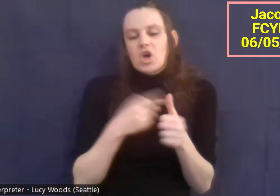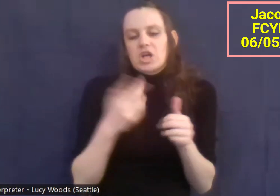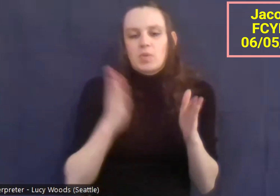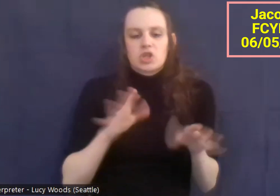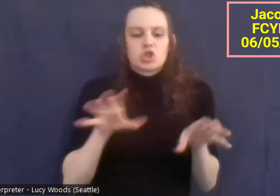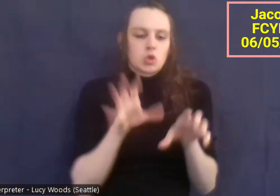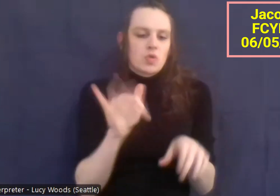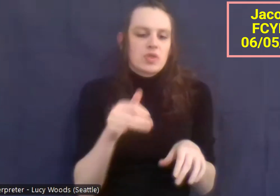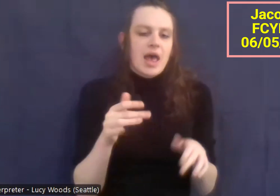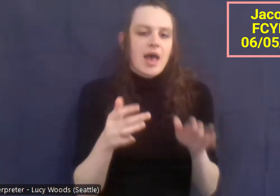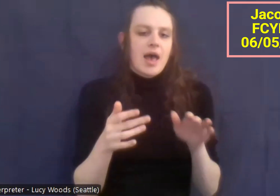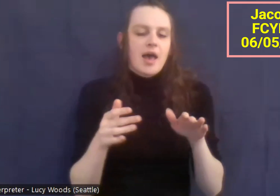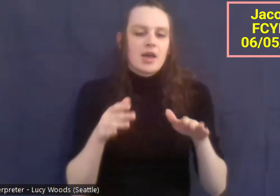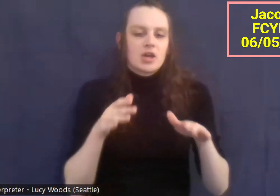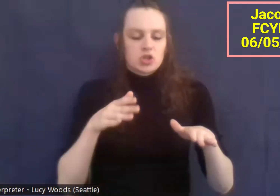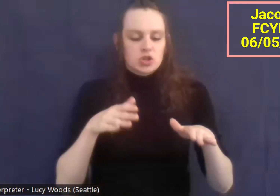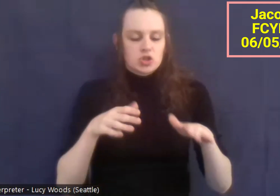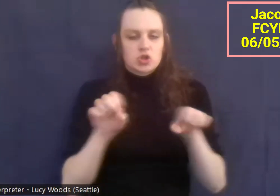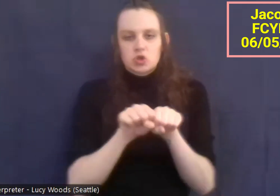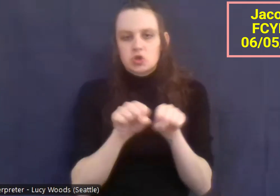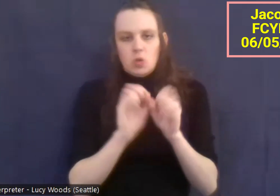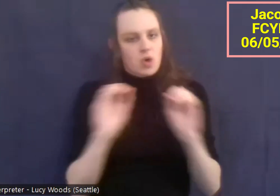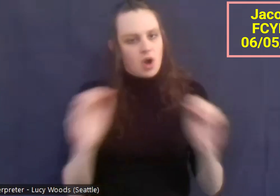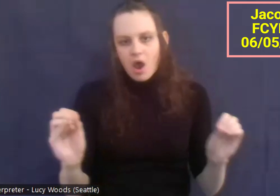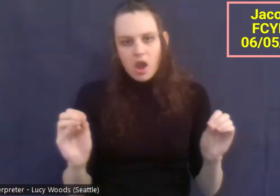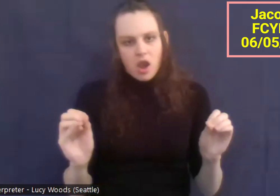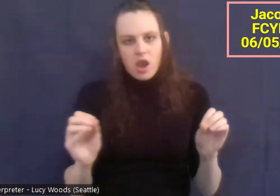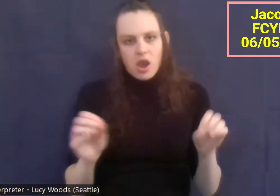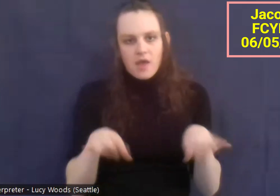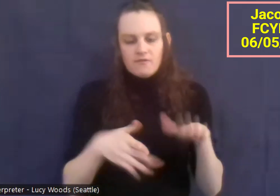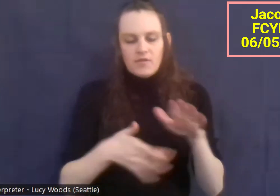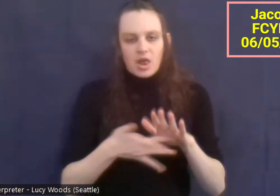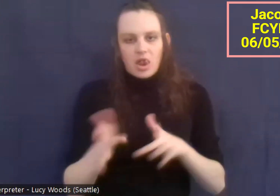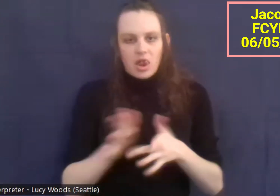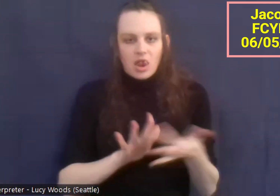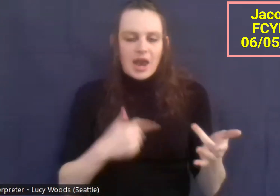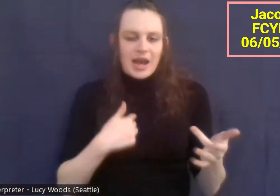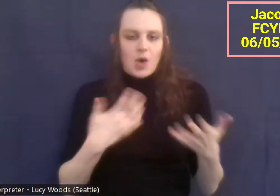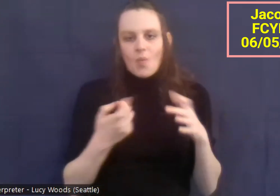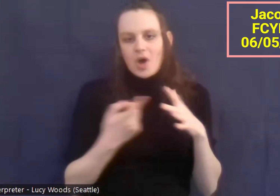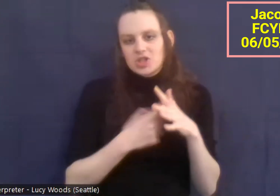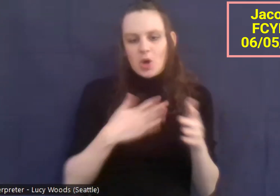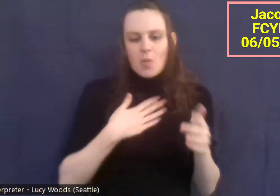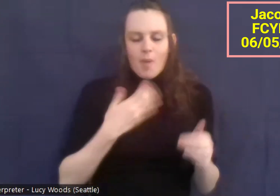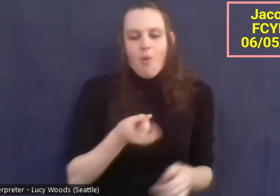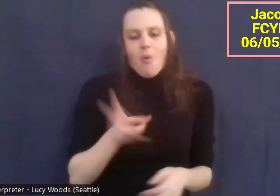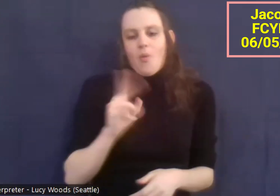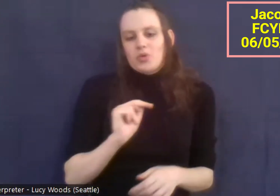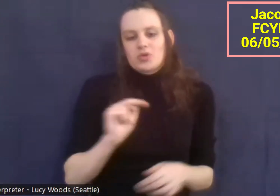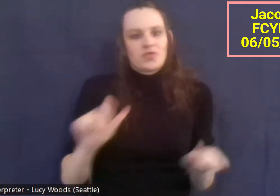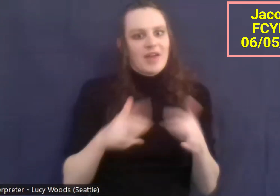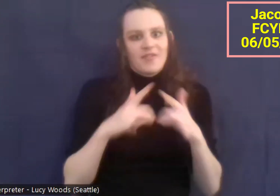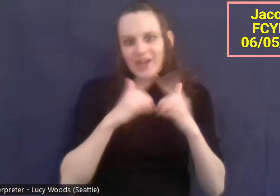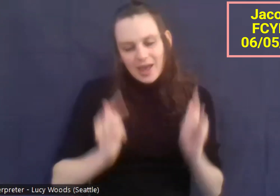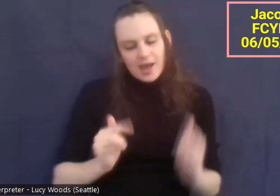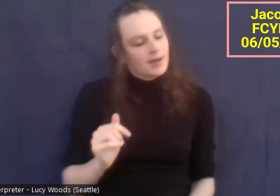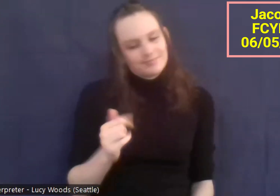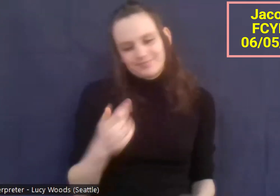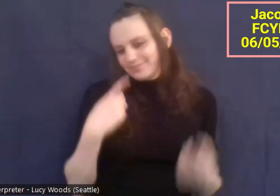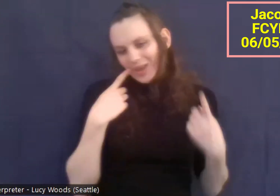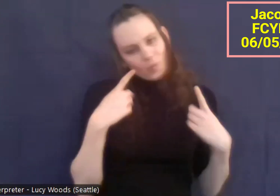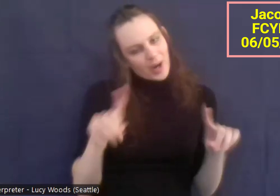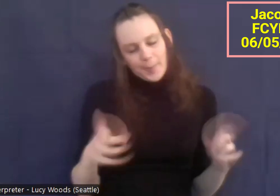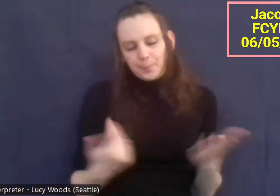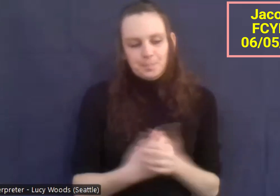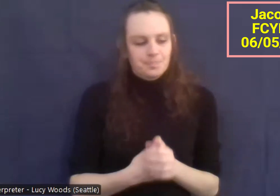or some shit and fucking be famous and start my own prison survival camp. And that's not how it worked out. I